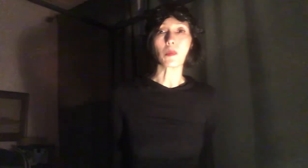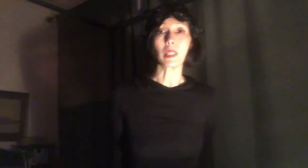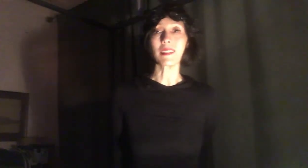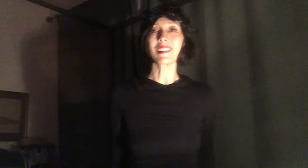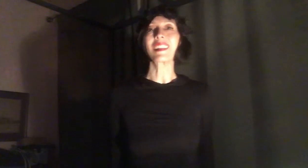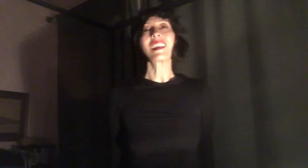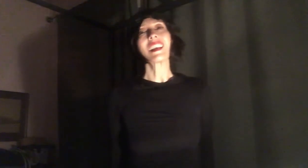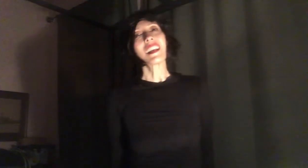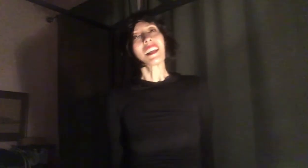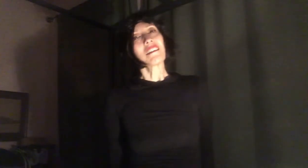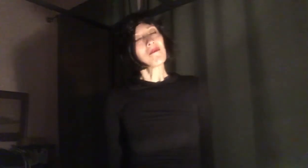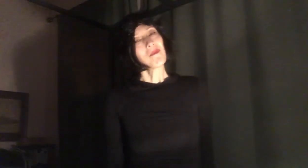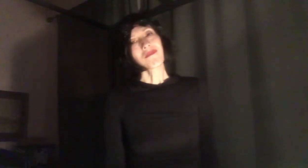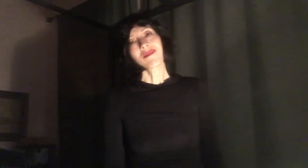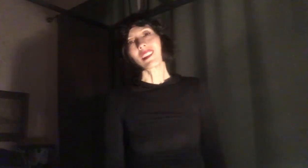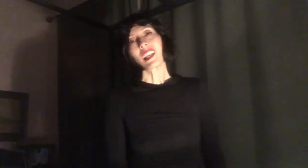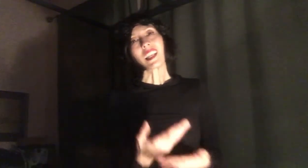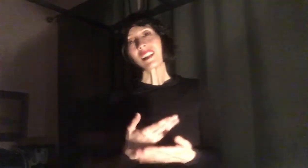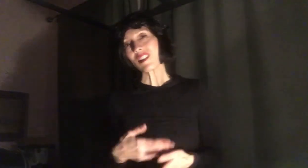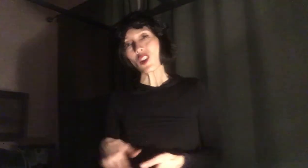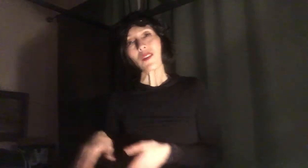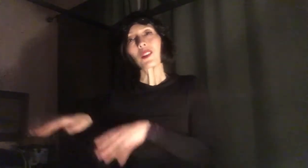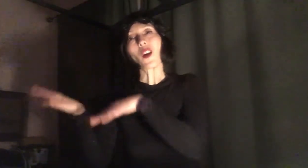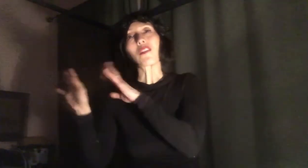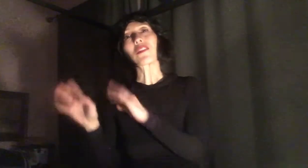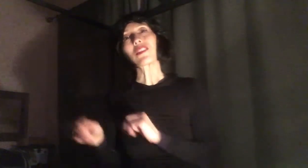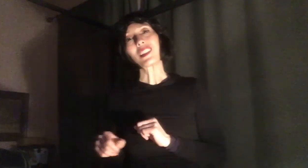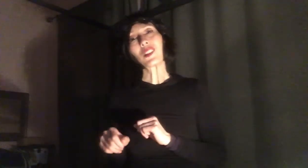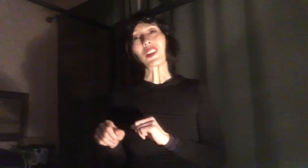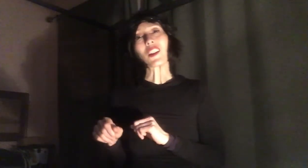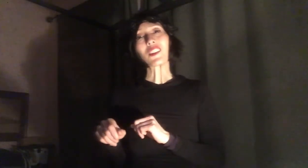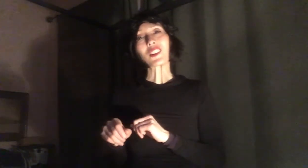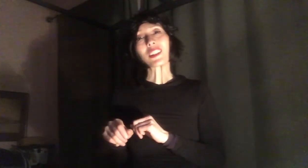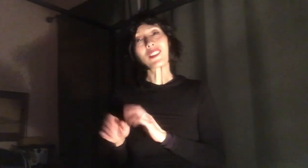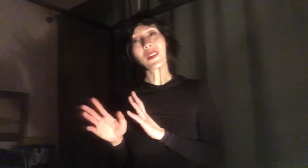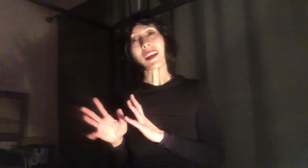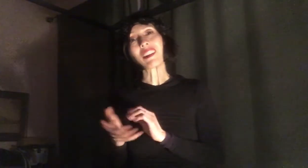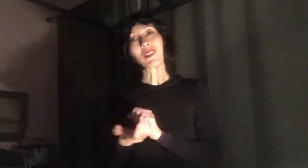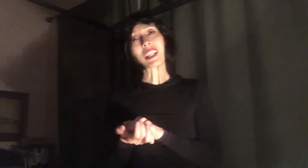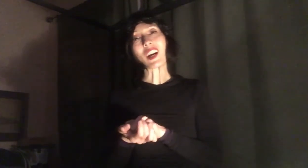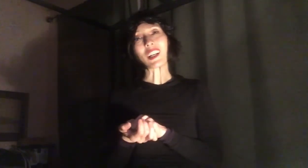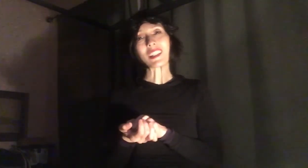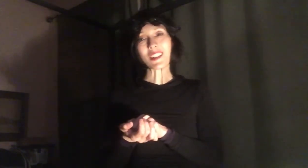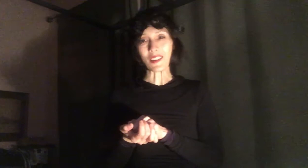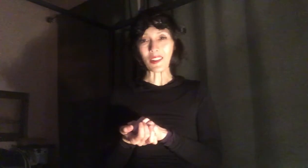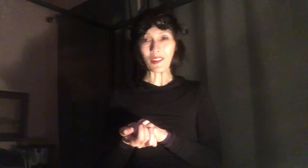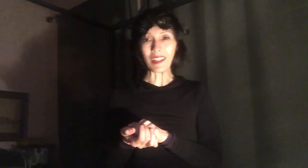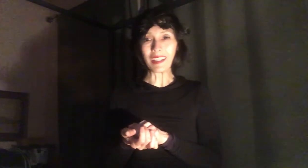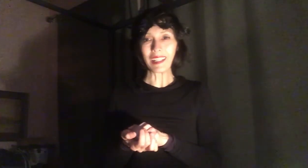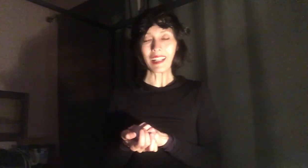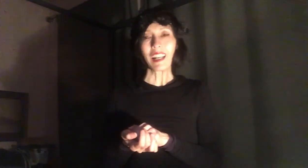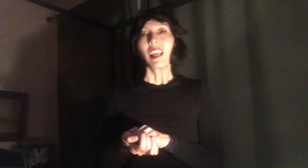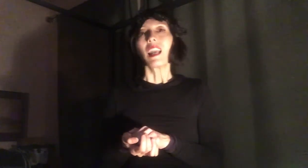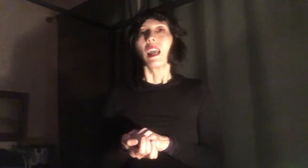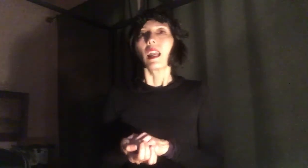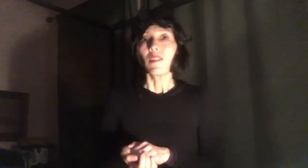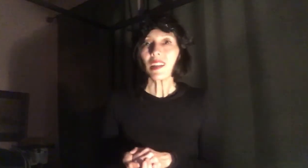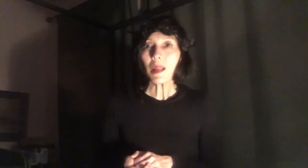instruments. He's shuffled off into yonder, into heaven with God. So if I keep